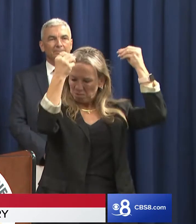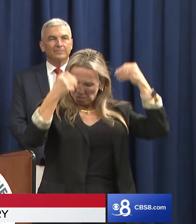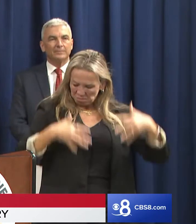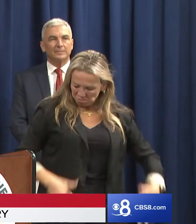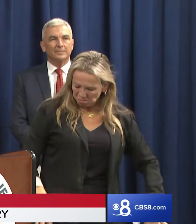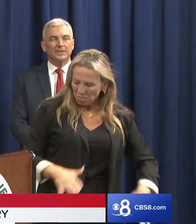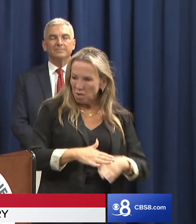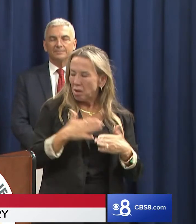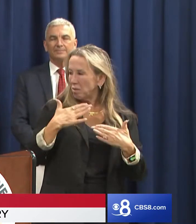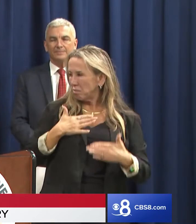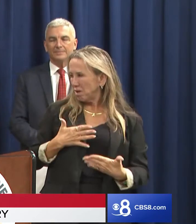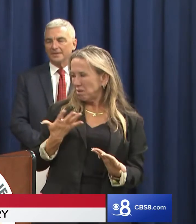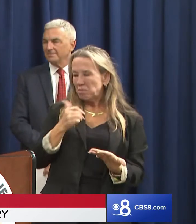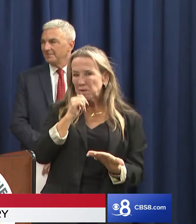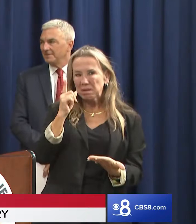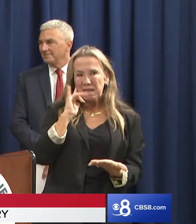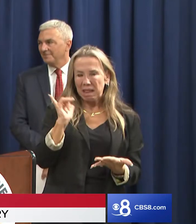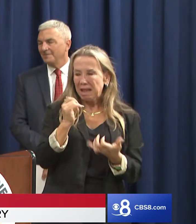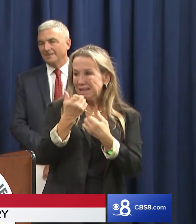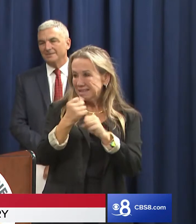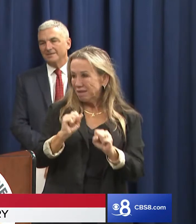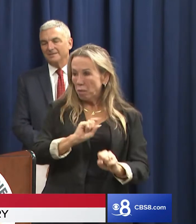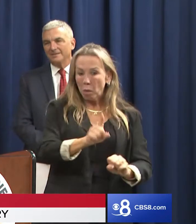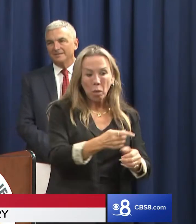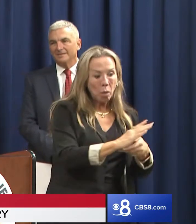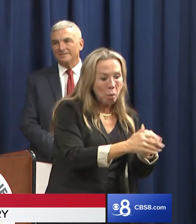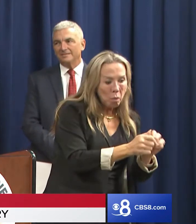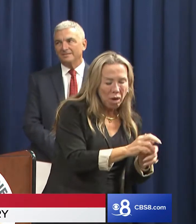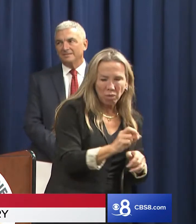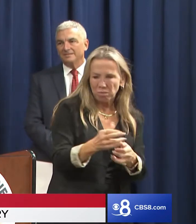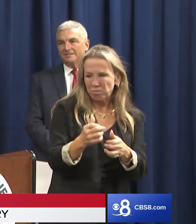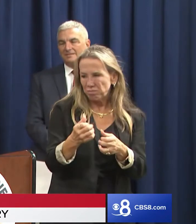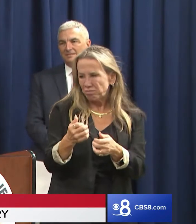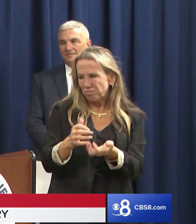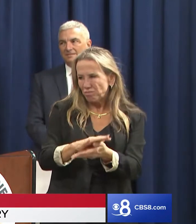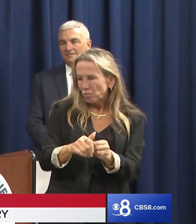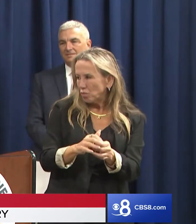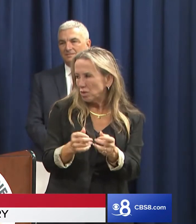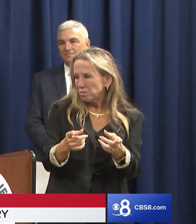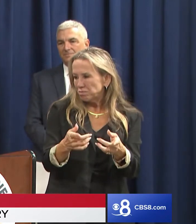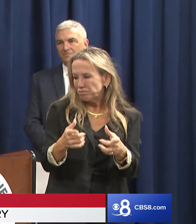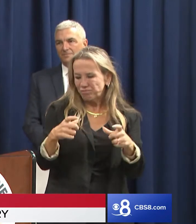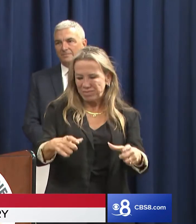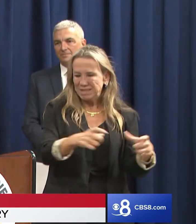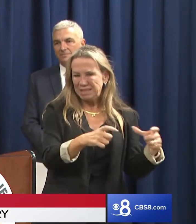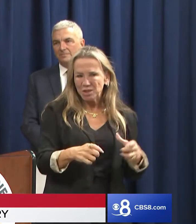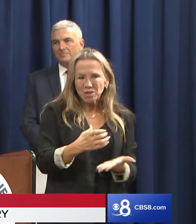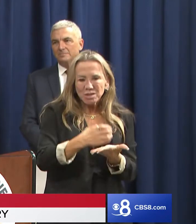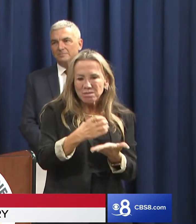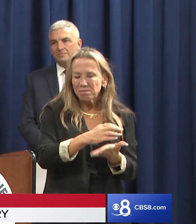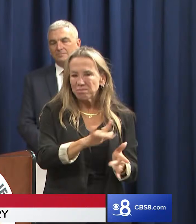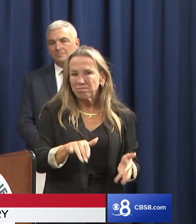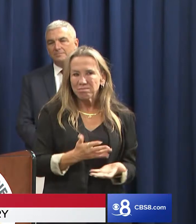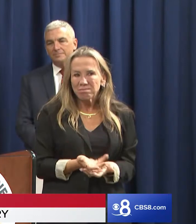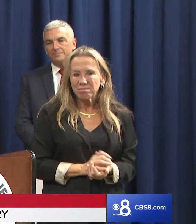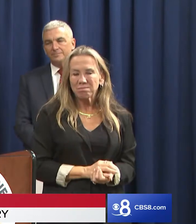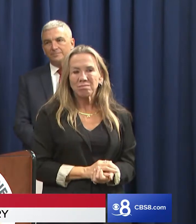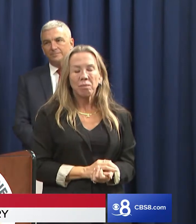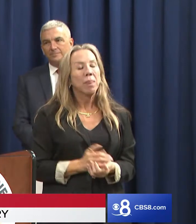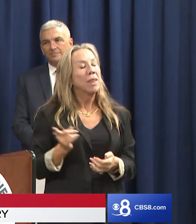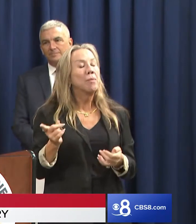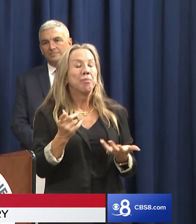not safe to only wash their hands or wash dishes. That's right. For washing